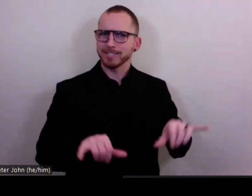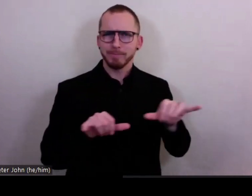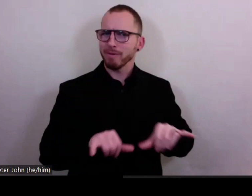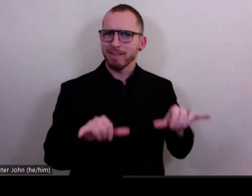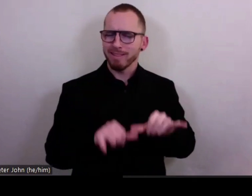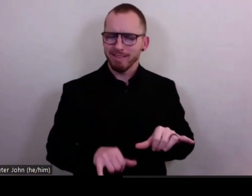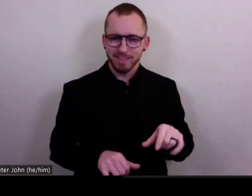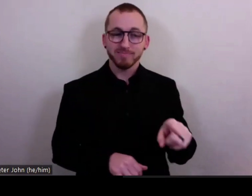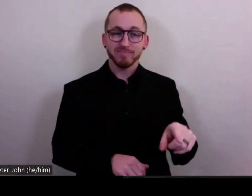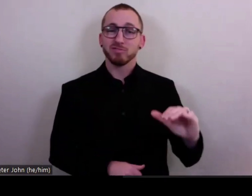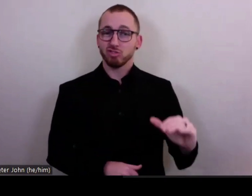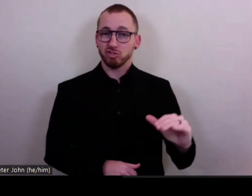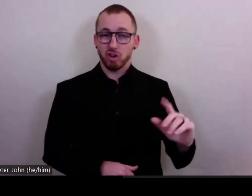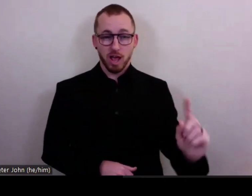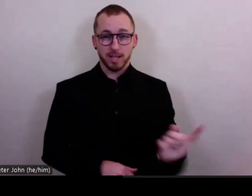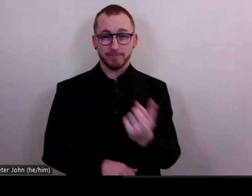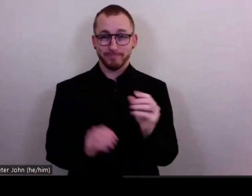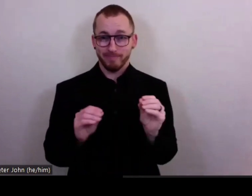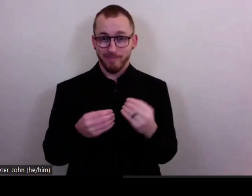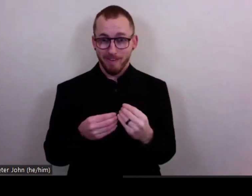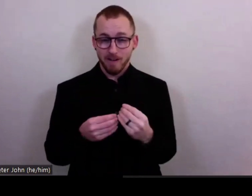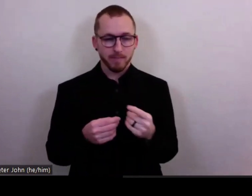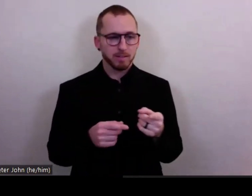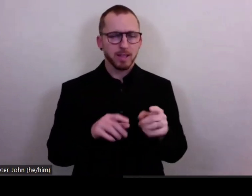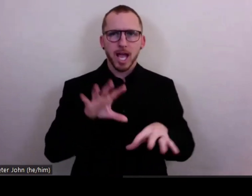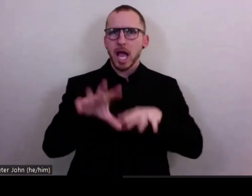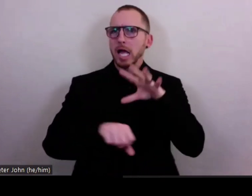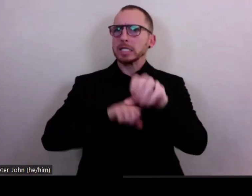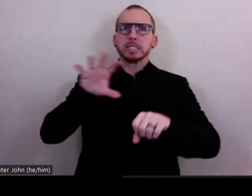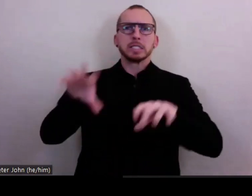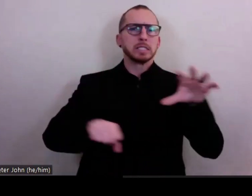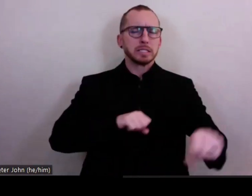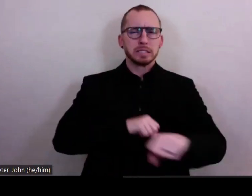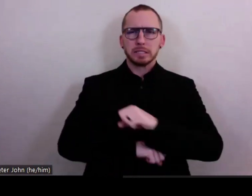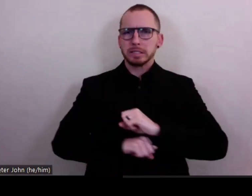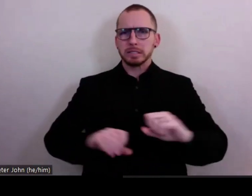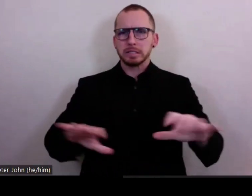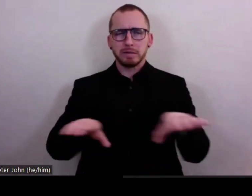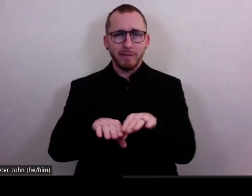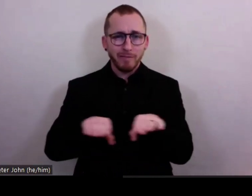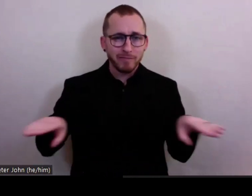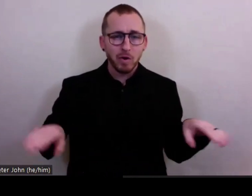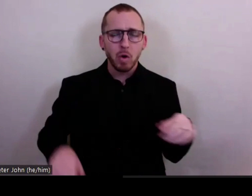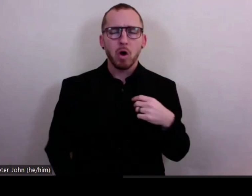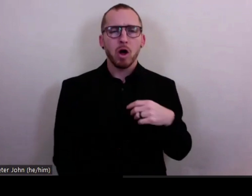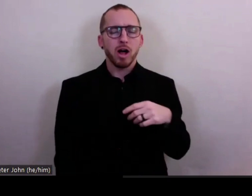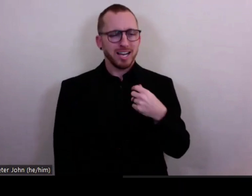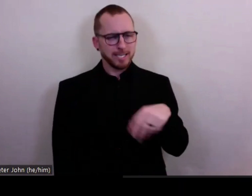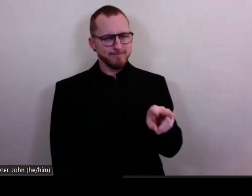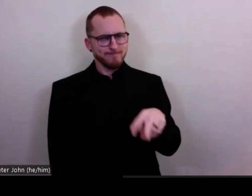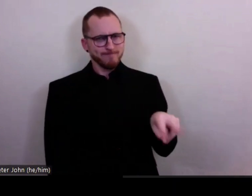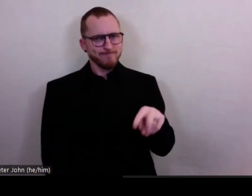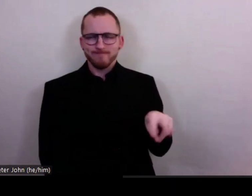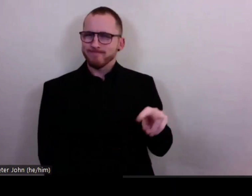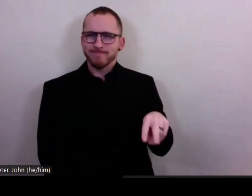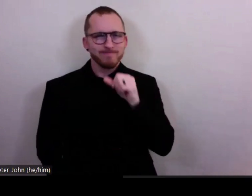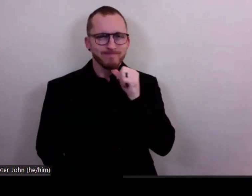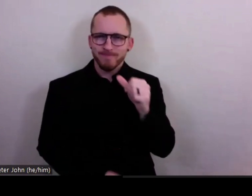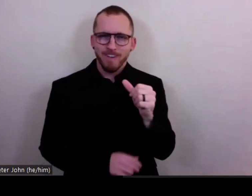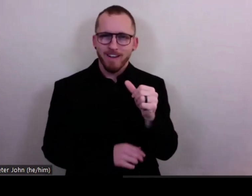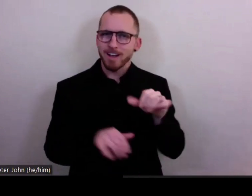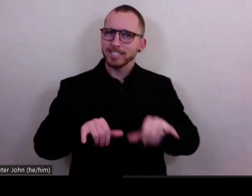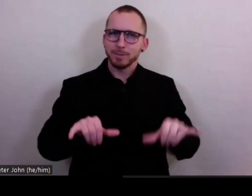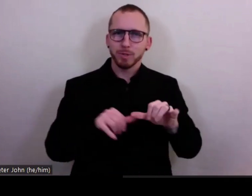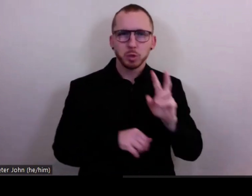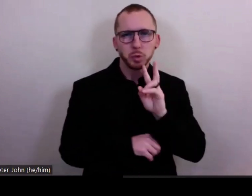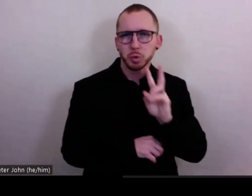came into the office, and I mean, everything was on the floor. So I work primarily as a play therapist. Everything that